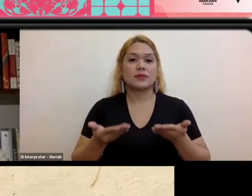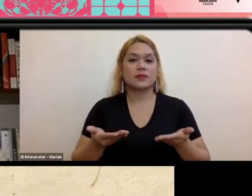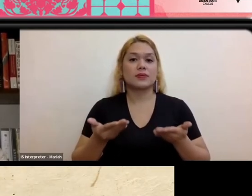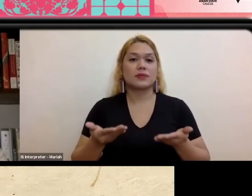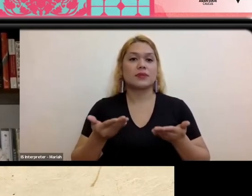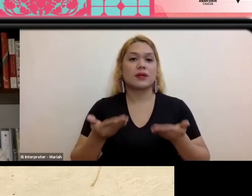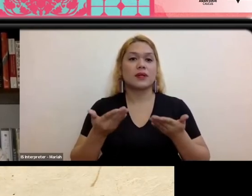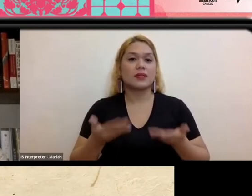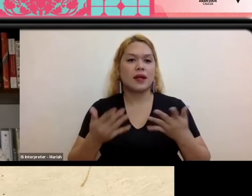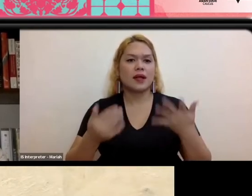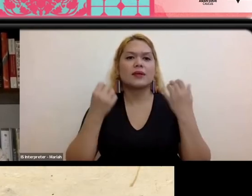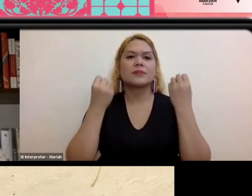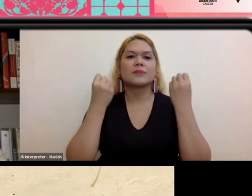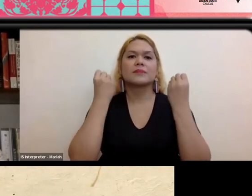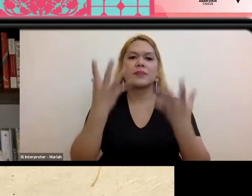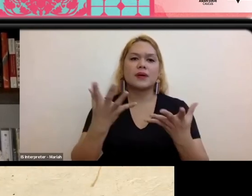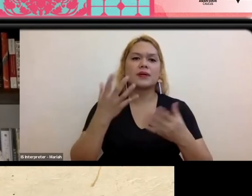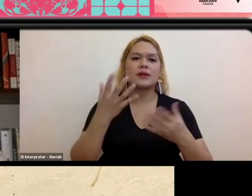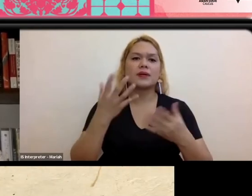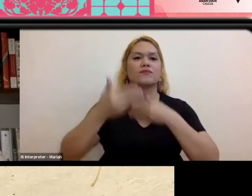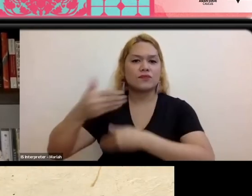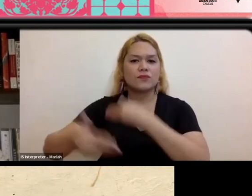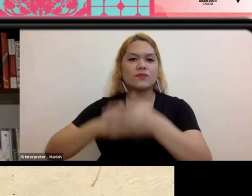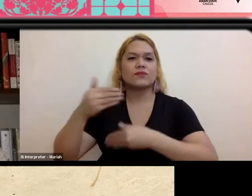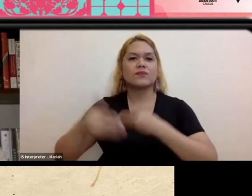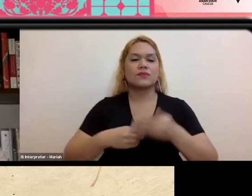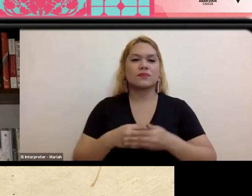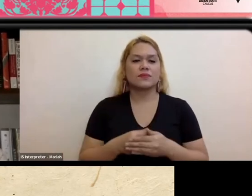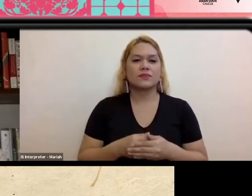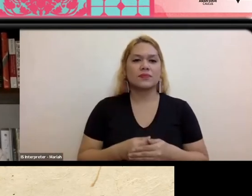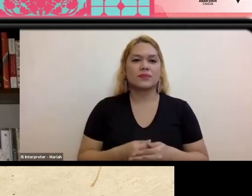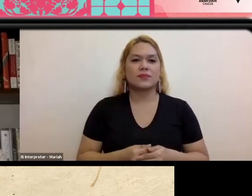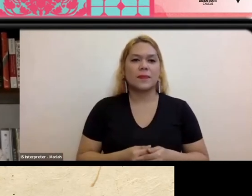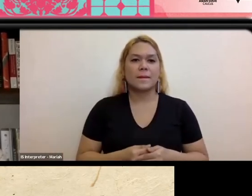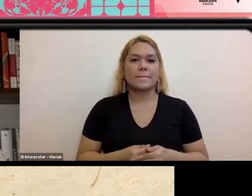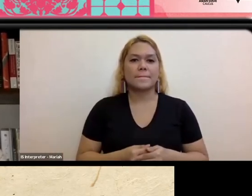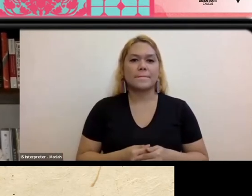muling magtatagpo sa dati nating tagpuan.